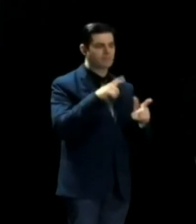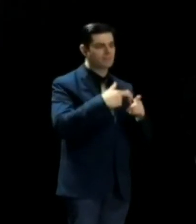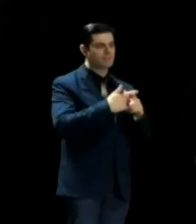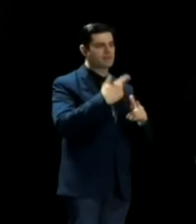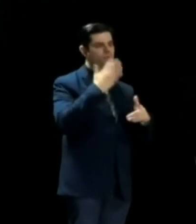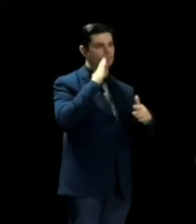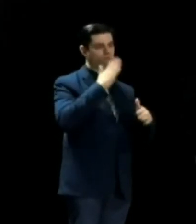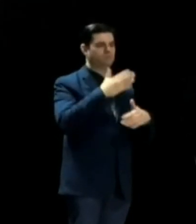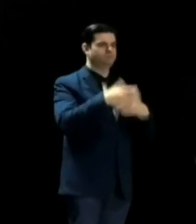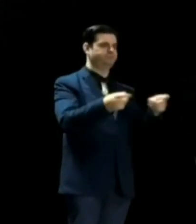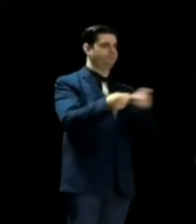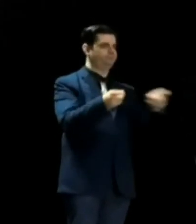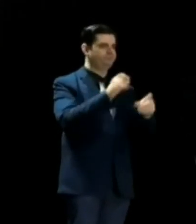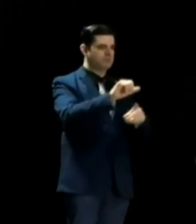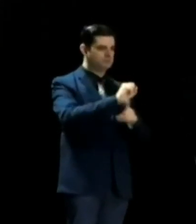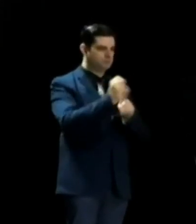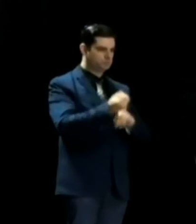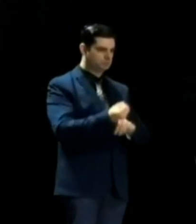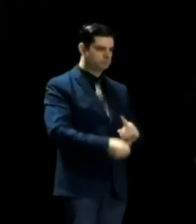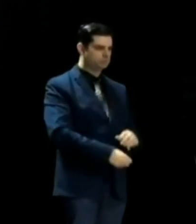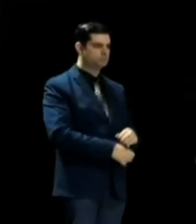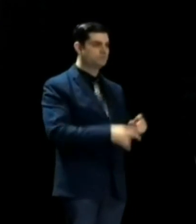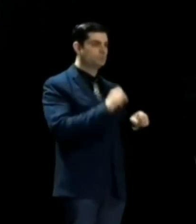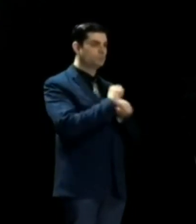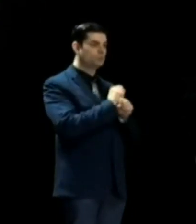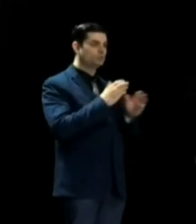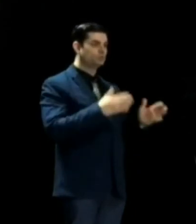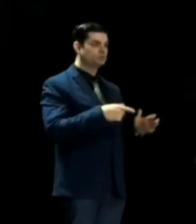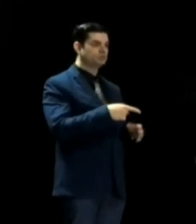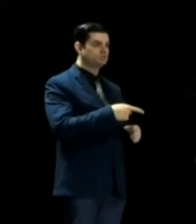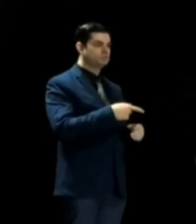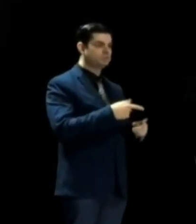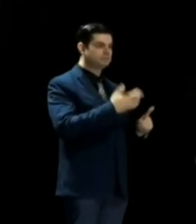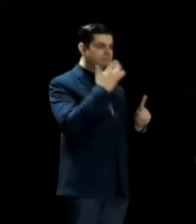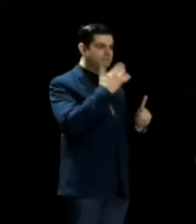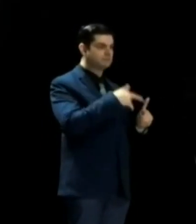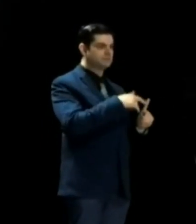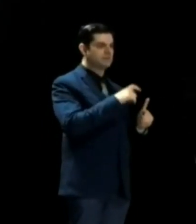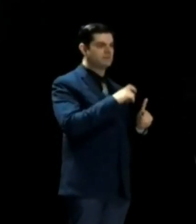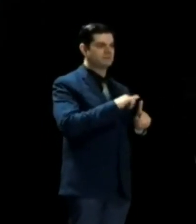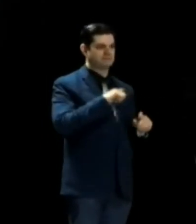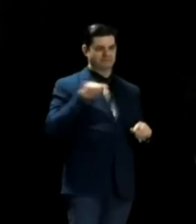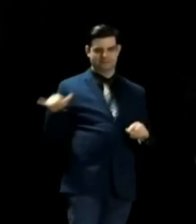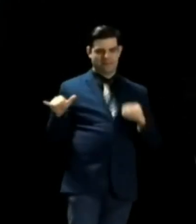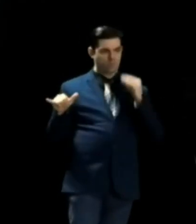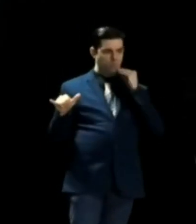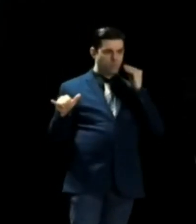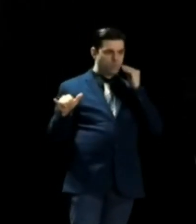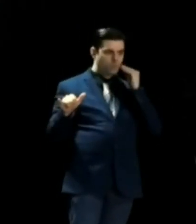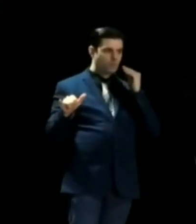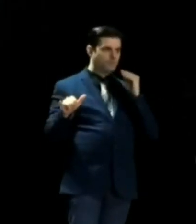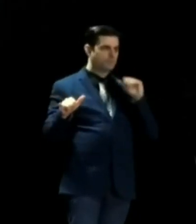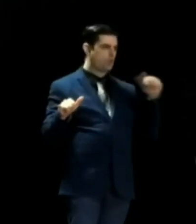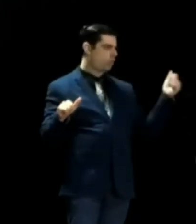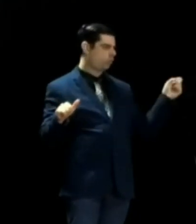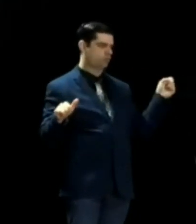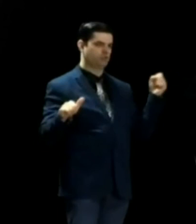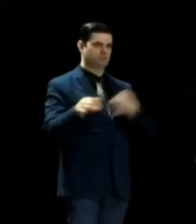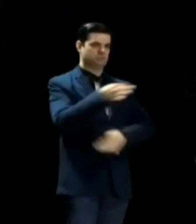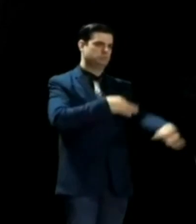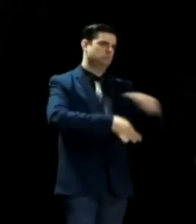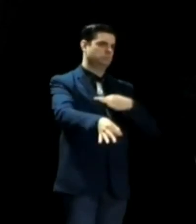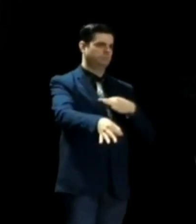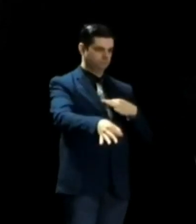We've said we're willing to go bring on some of these employees who have been laid off, and we're willing to bring some of them on and then go put them